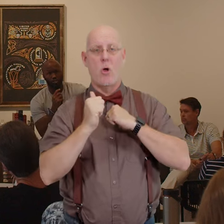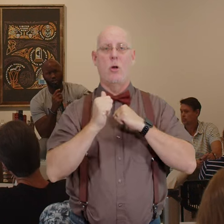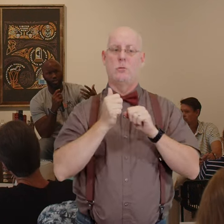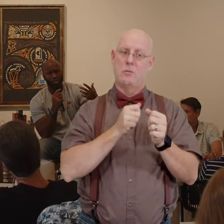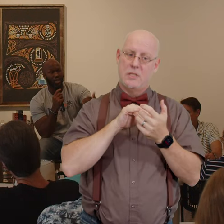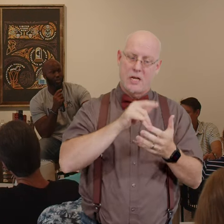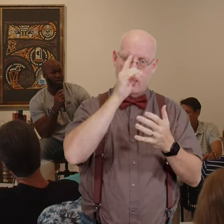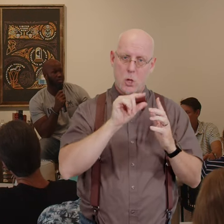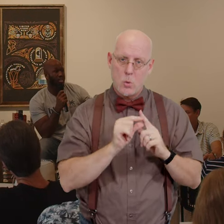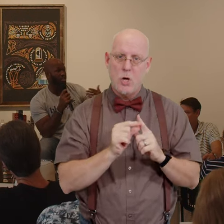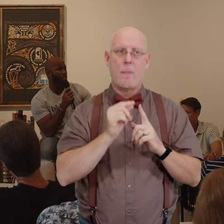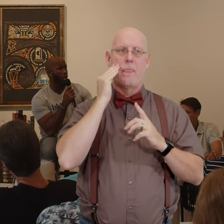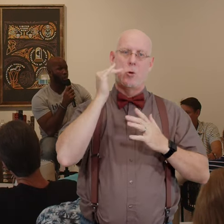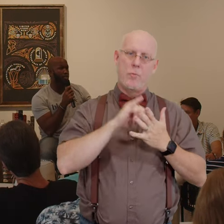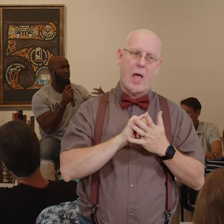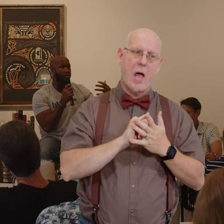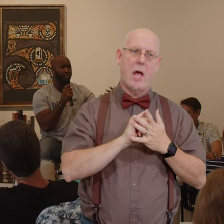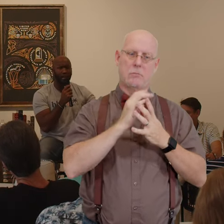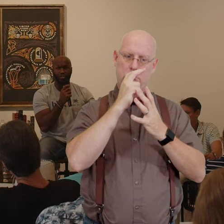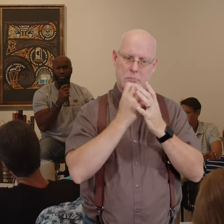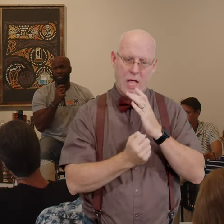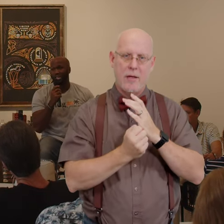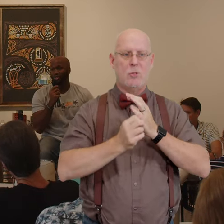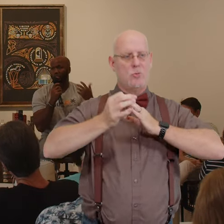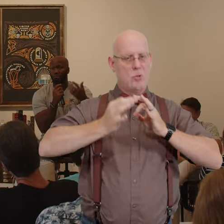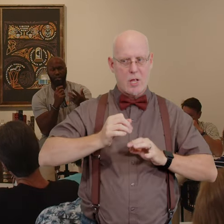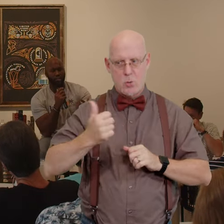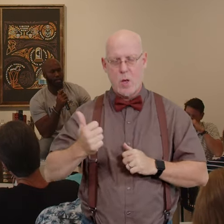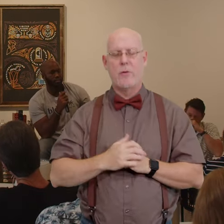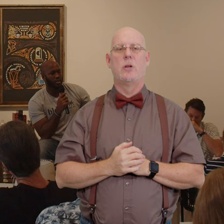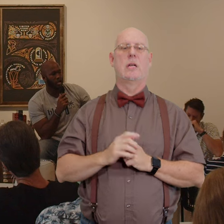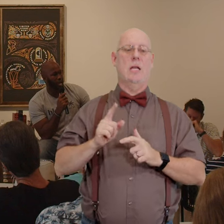to diligently study God's word, to know it, to be able to dive into it, to